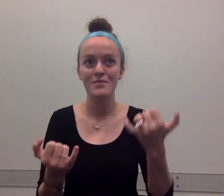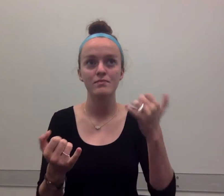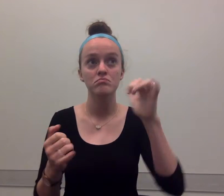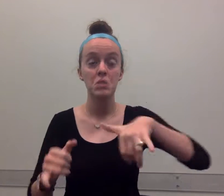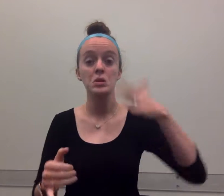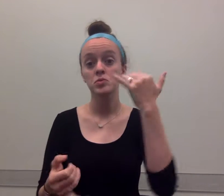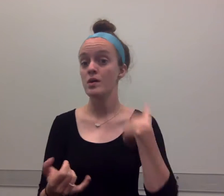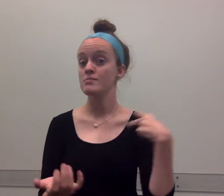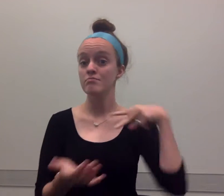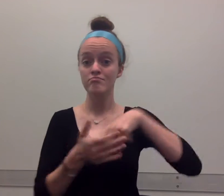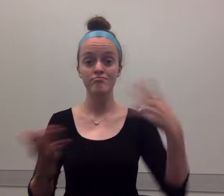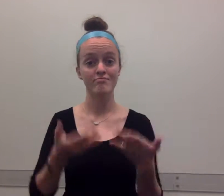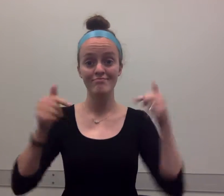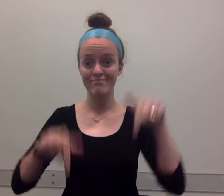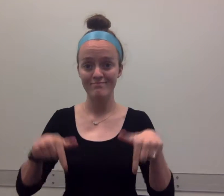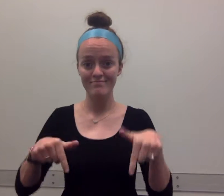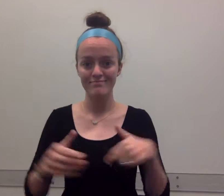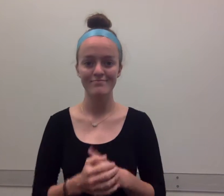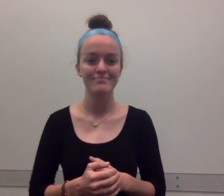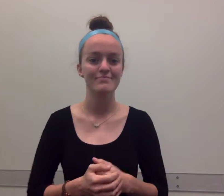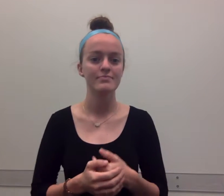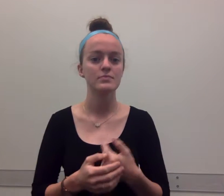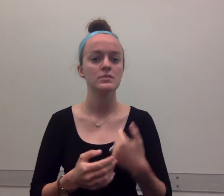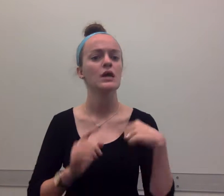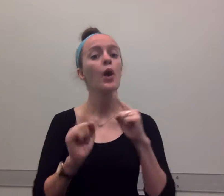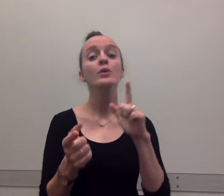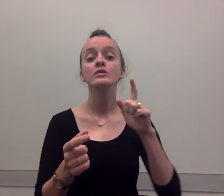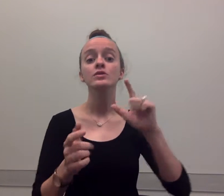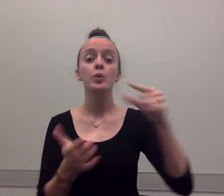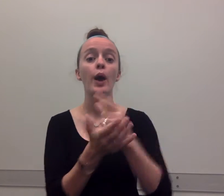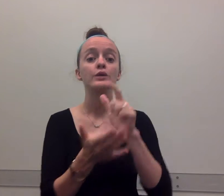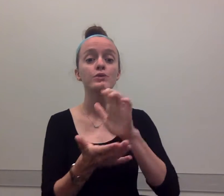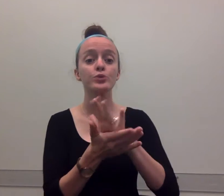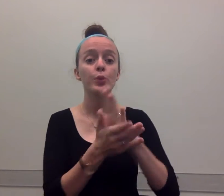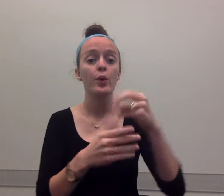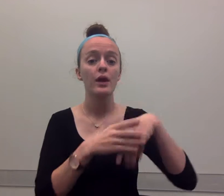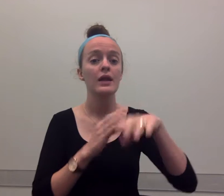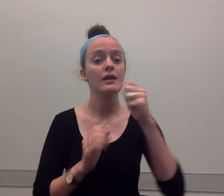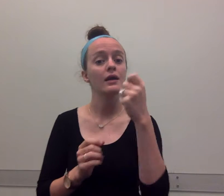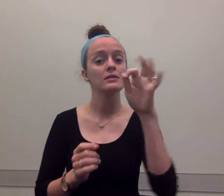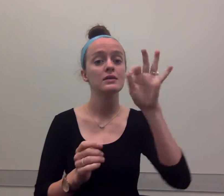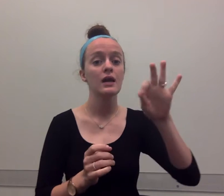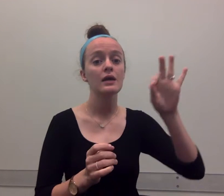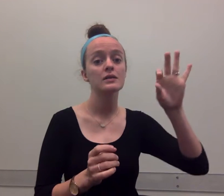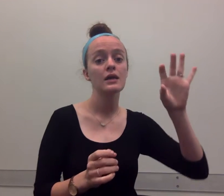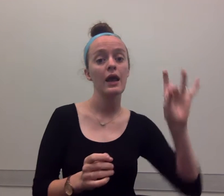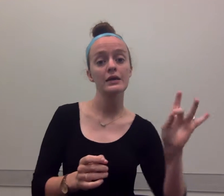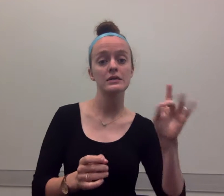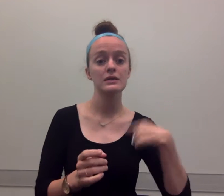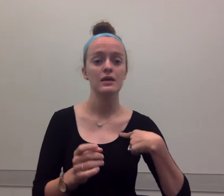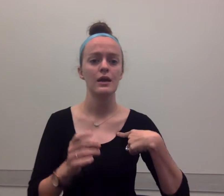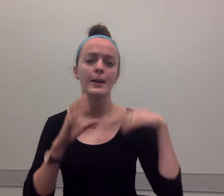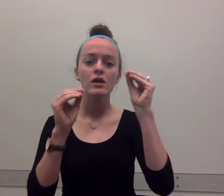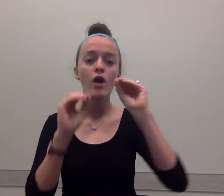today. And once I attended graduate school in 1998, I instructed 5 sections of public